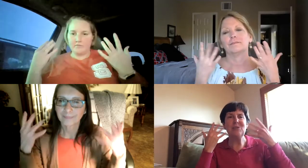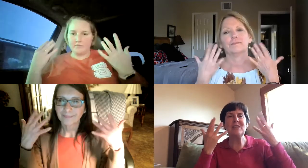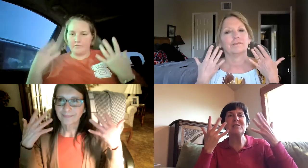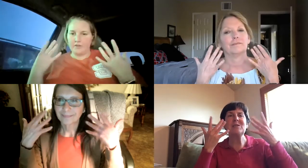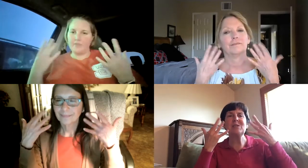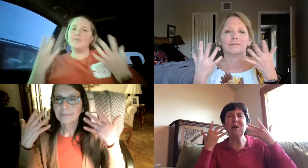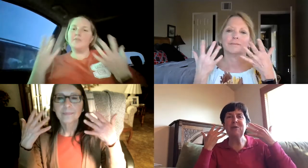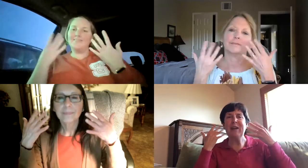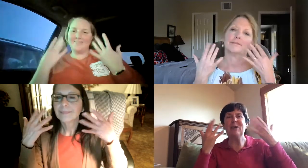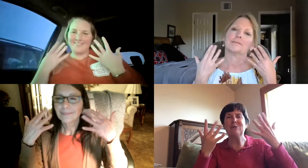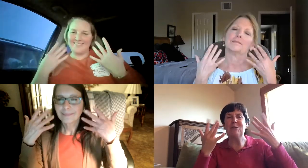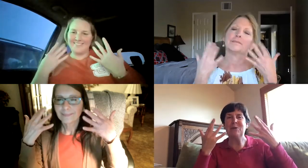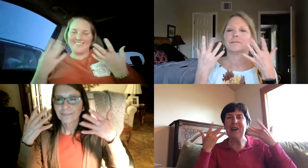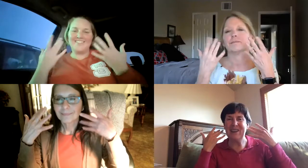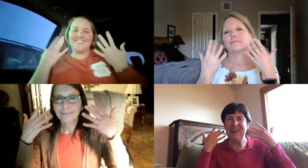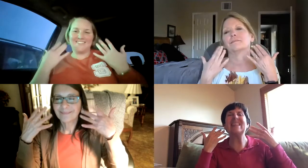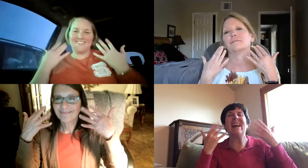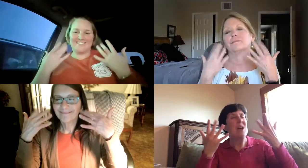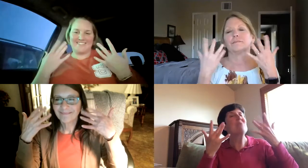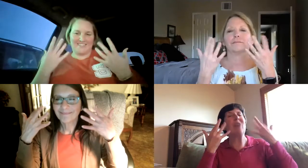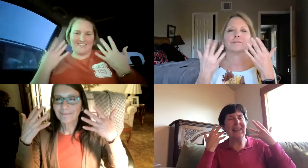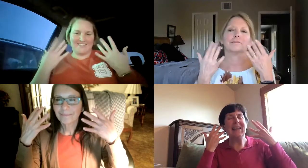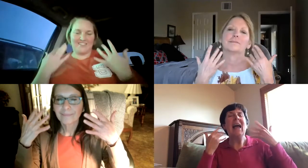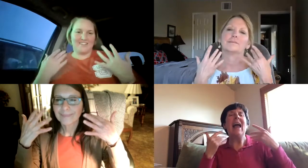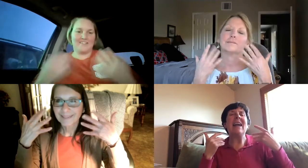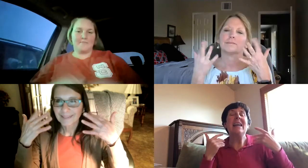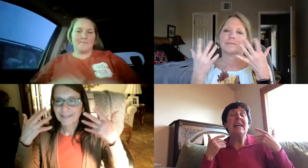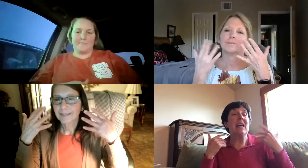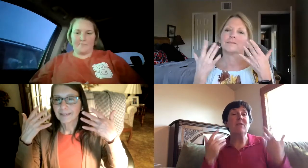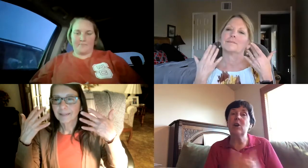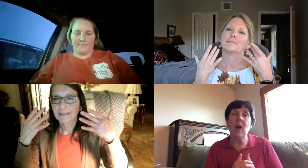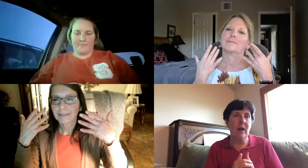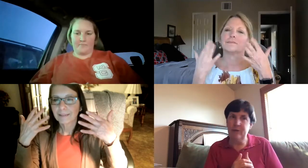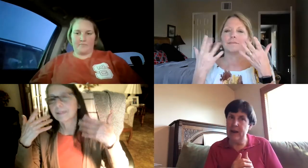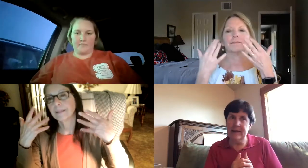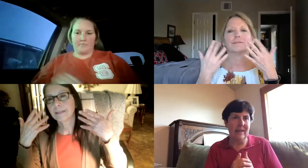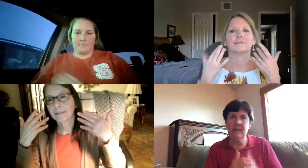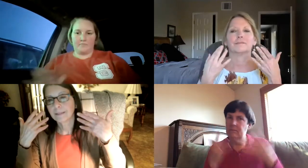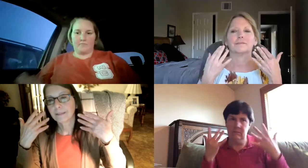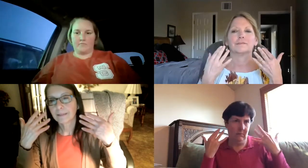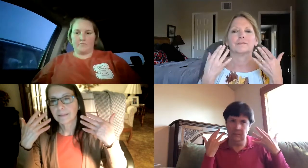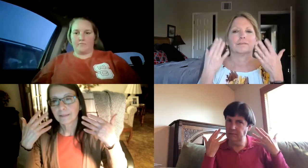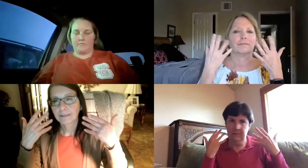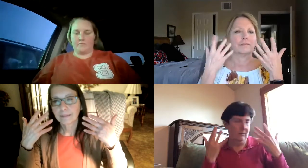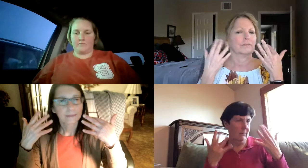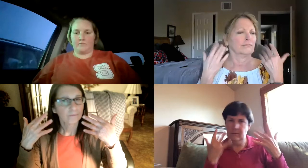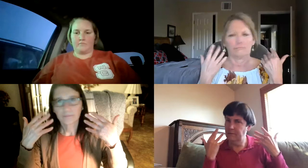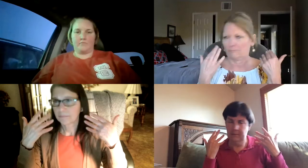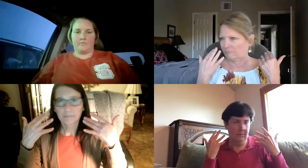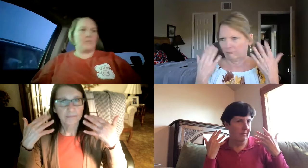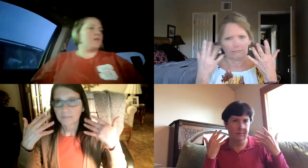is just spirit fingers going, yeah, friendly. And if they're not friendly,